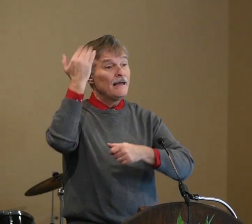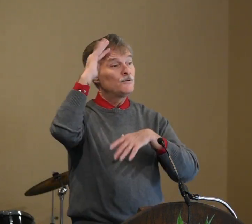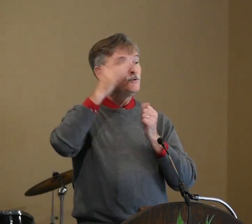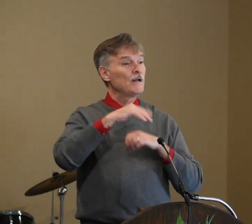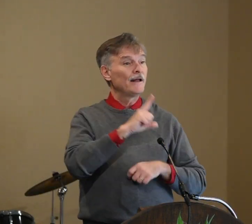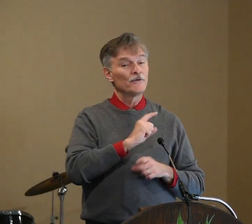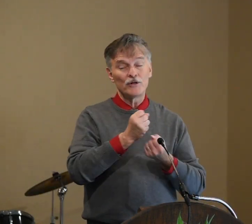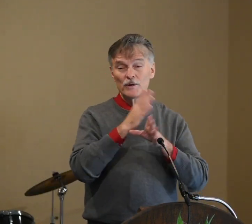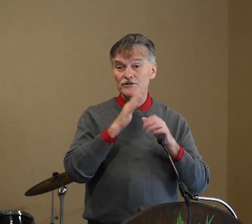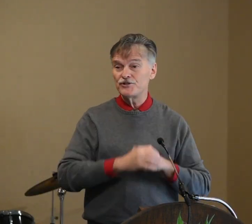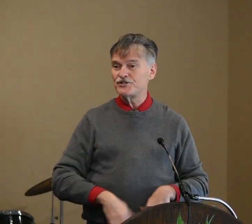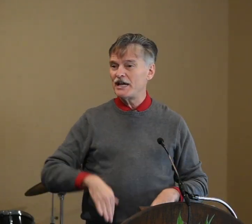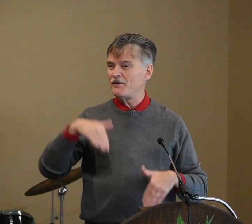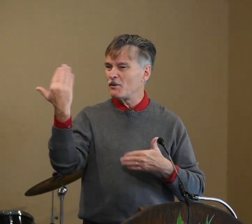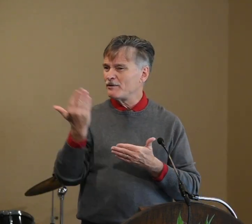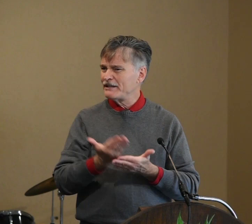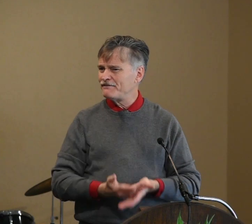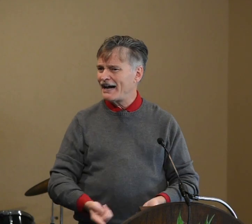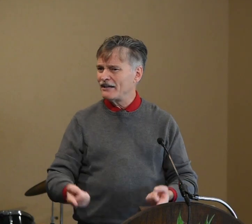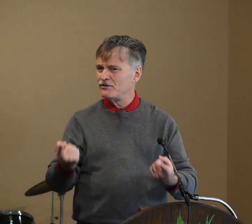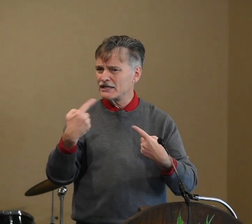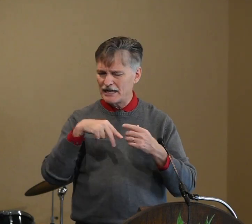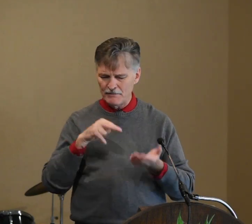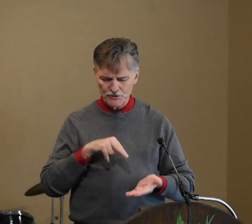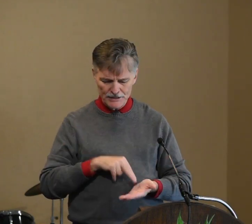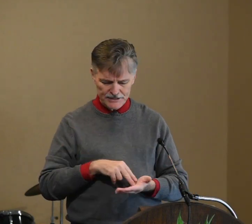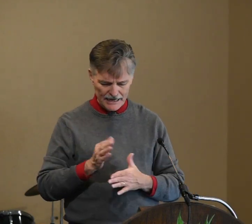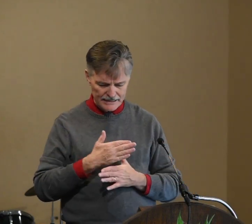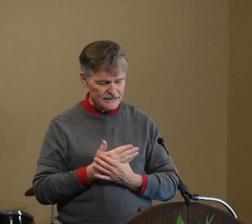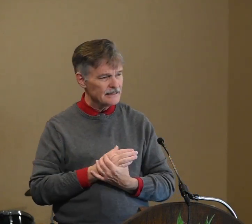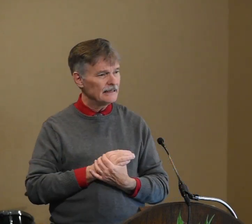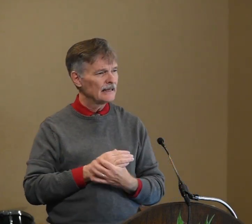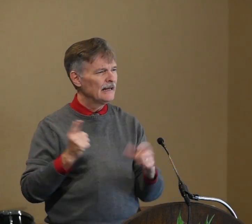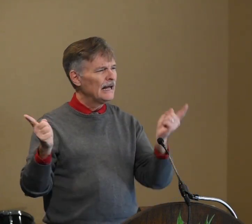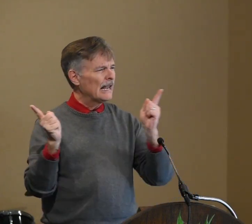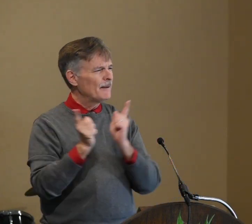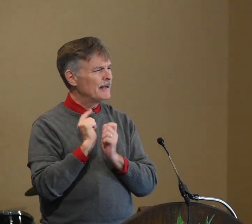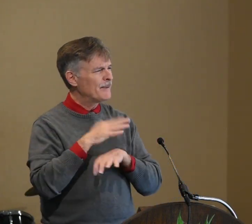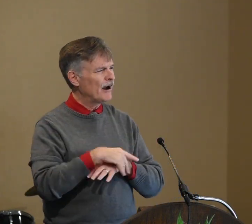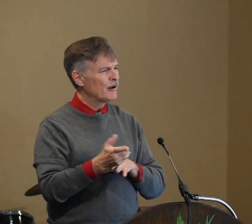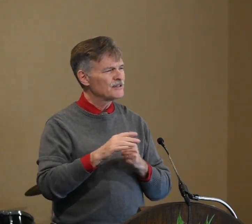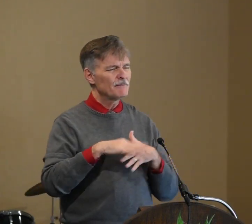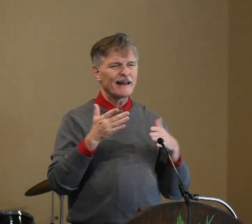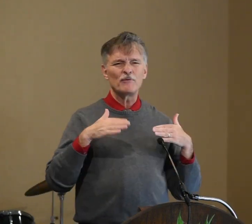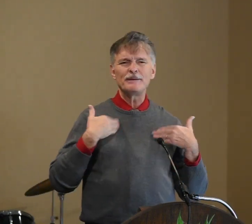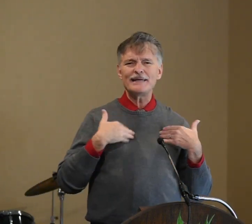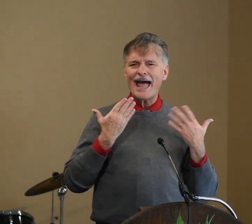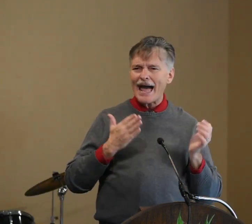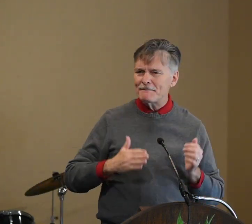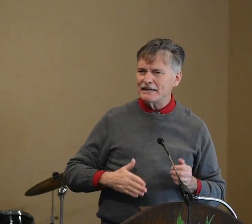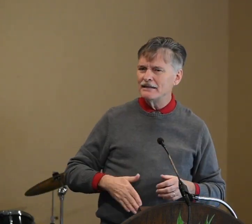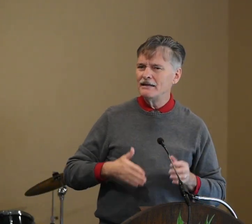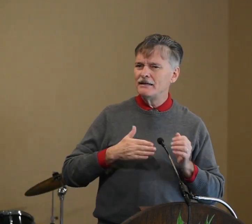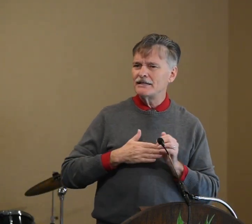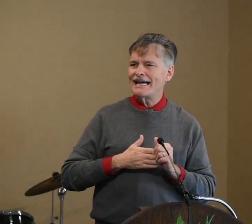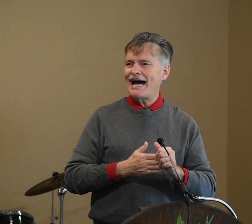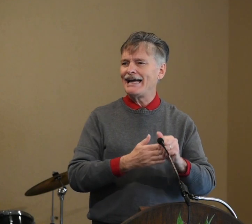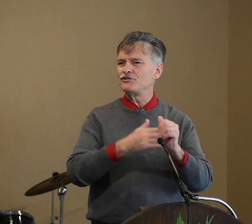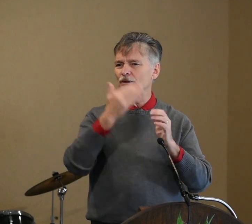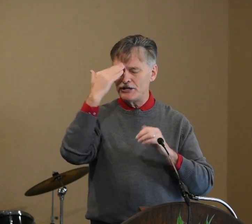If you do not know the Lord as your Savior, we want to invite you to come as we stand to sing. Let me pair it with somebody that would be happy to guide you in